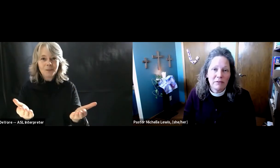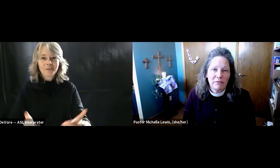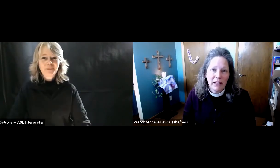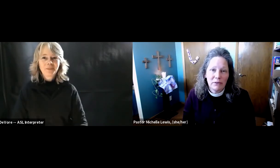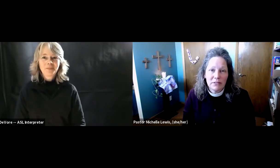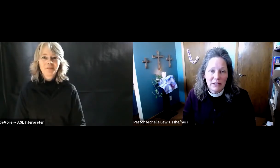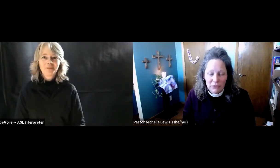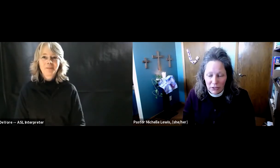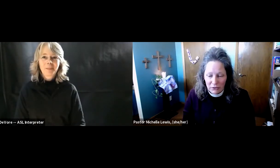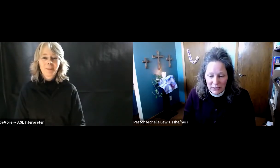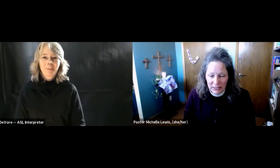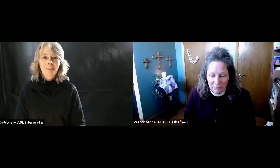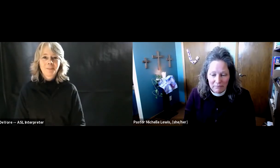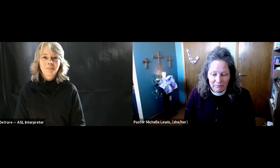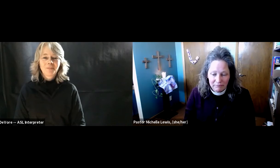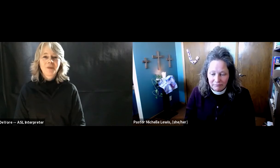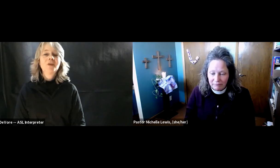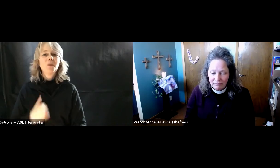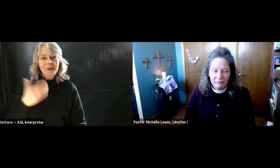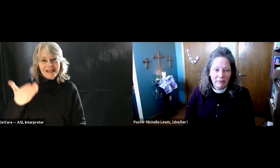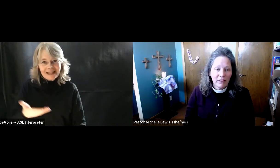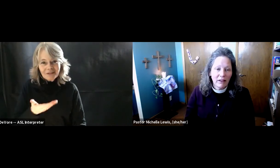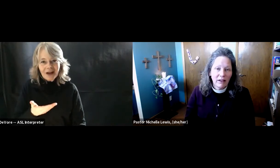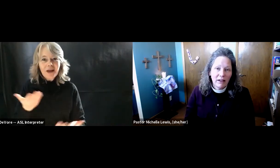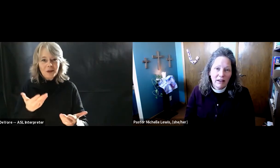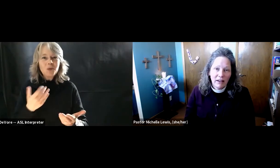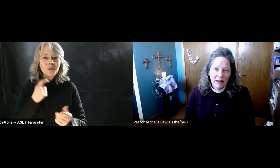So we invite you to give generously.